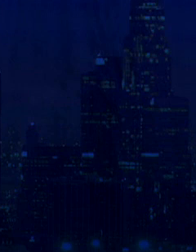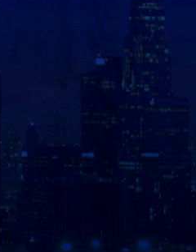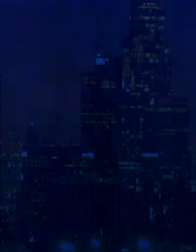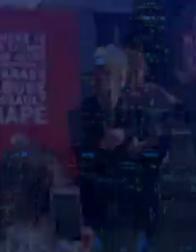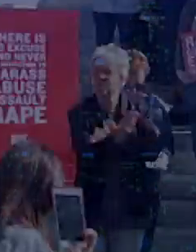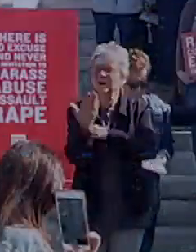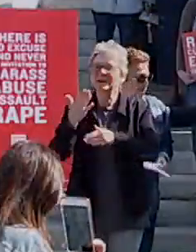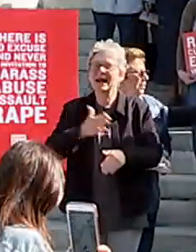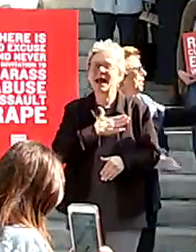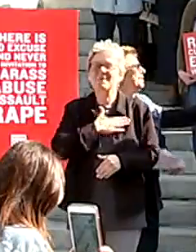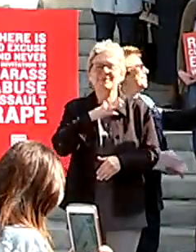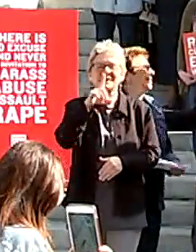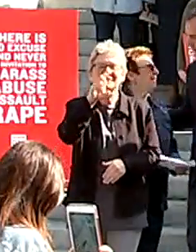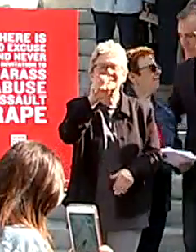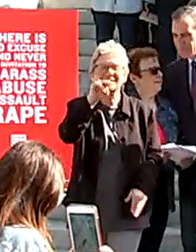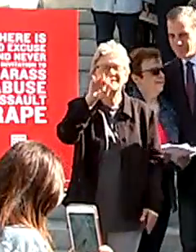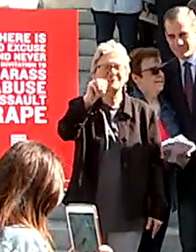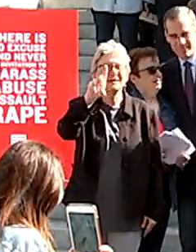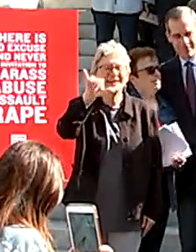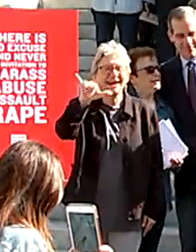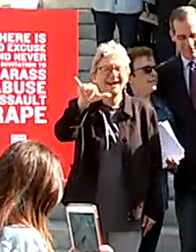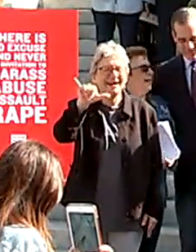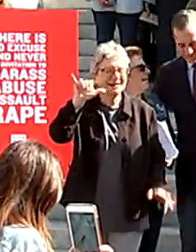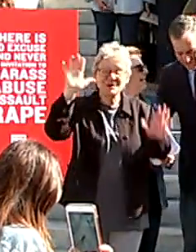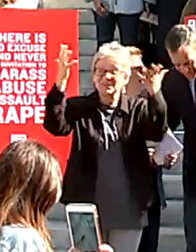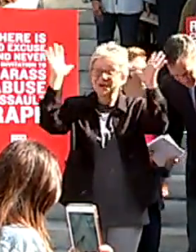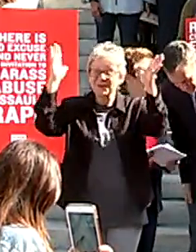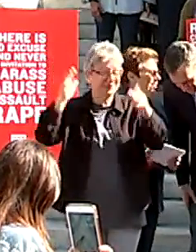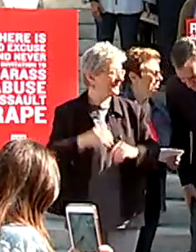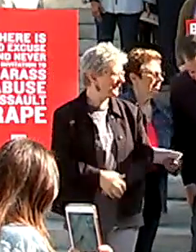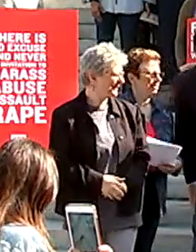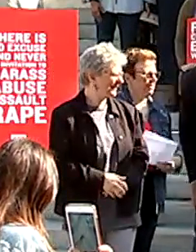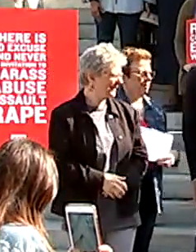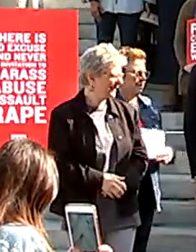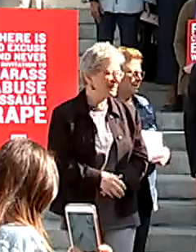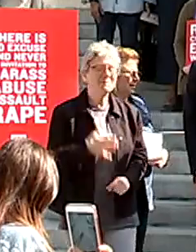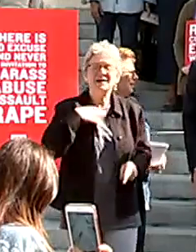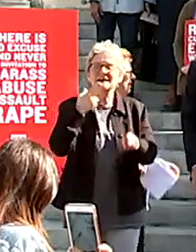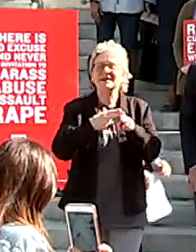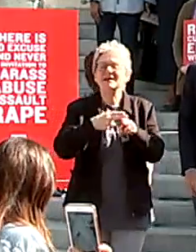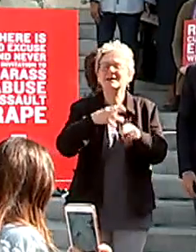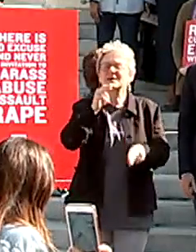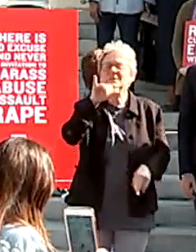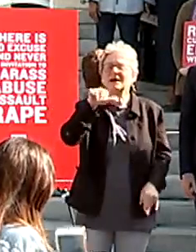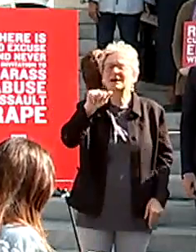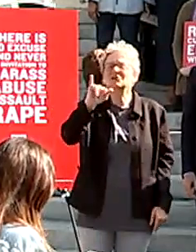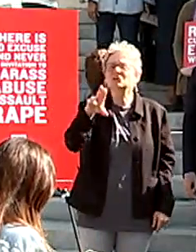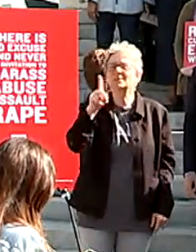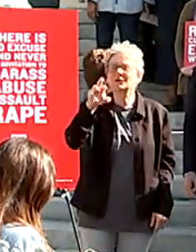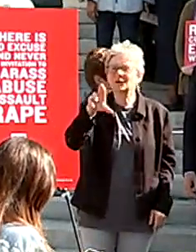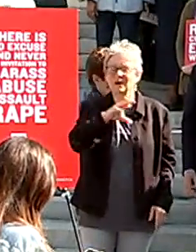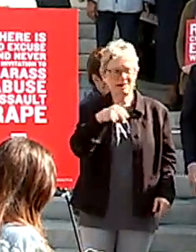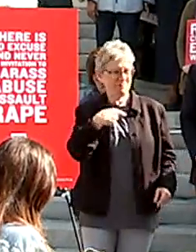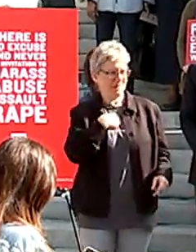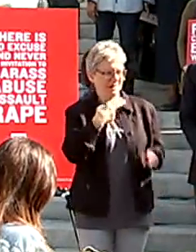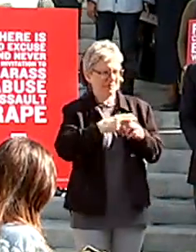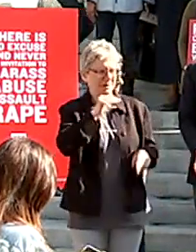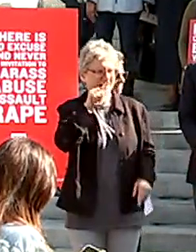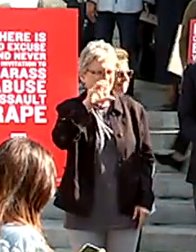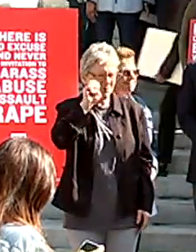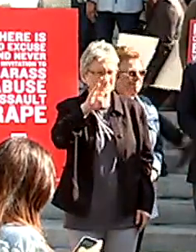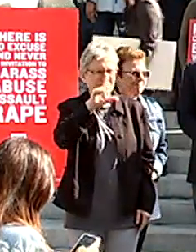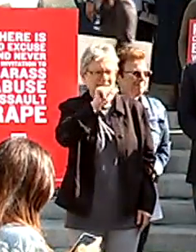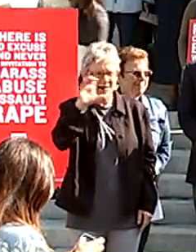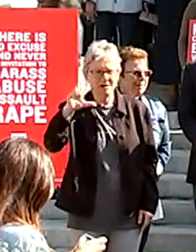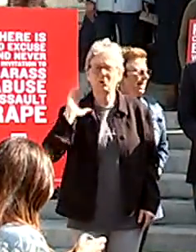Good morning. Happy Denim Day. Morning. My name is Maya Jupiter. And I'm Aloe Black. And